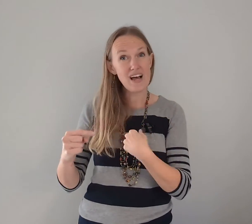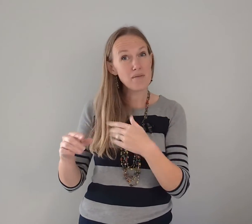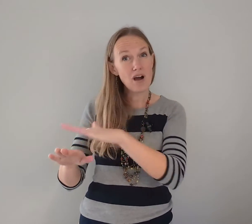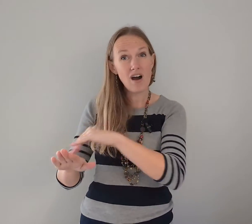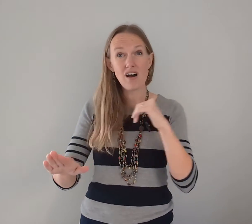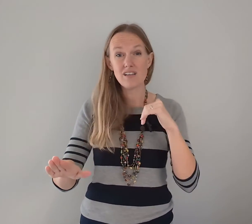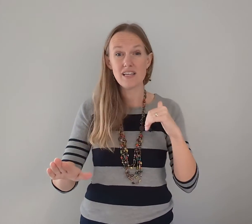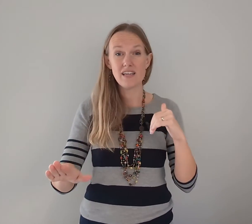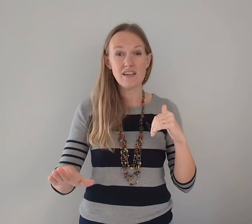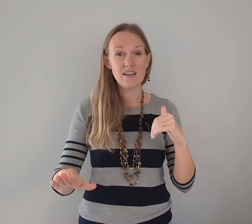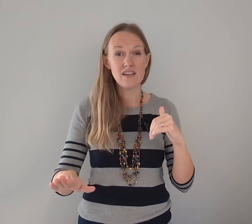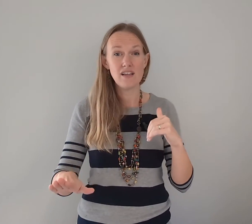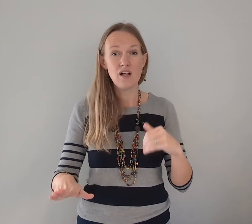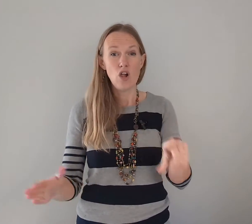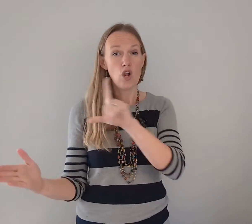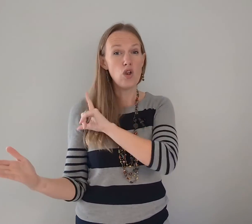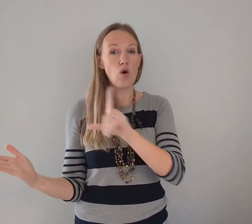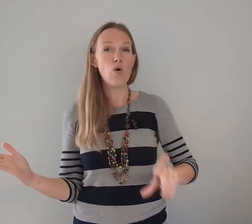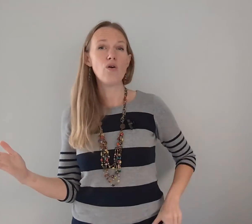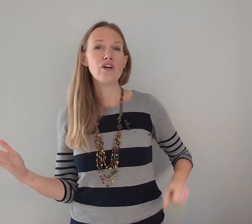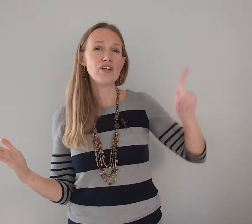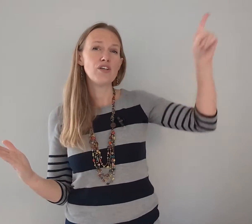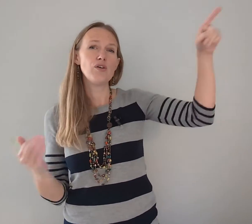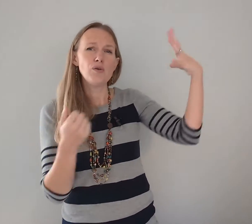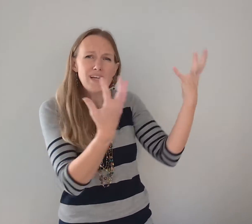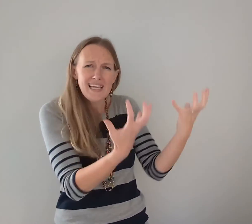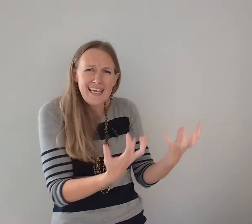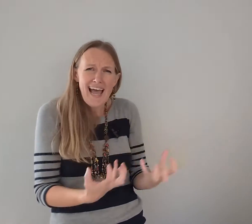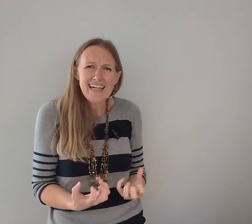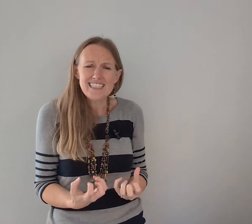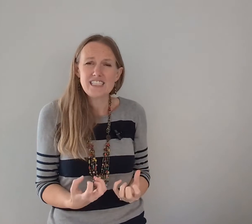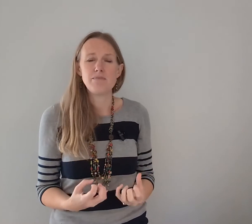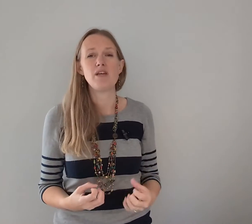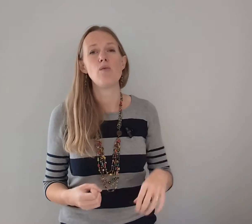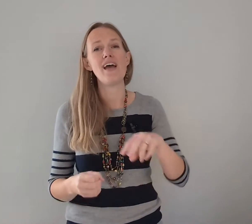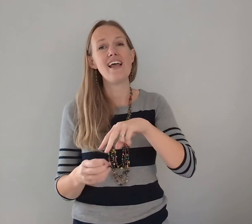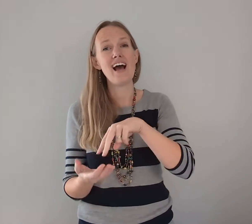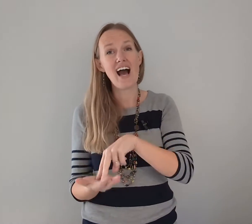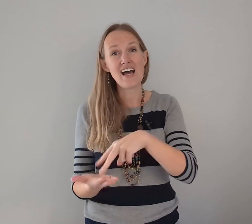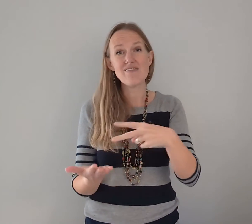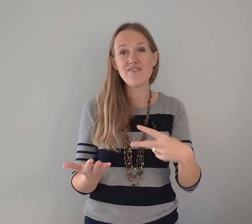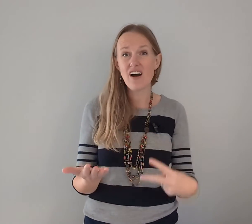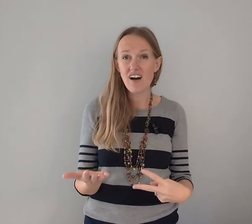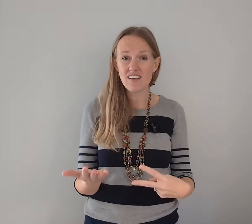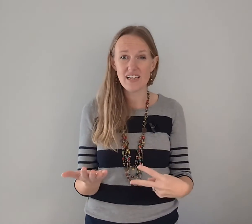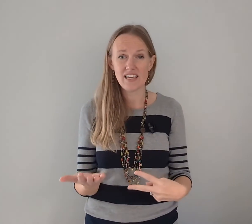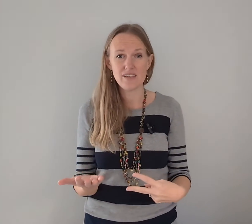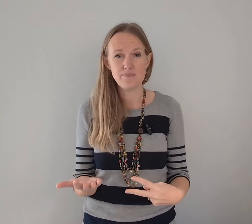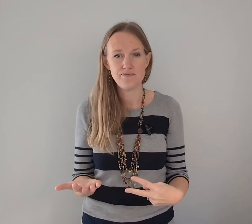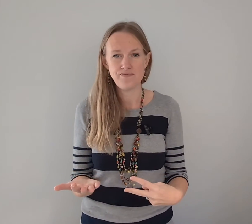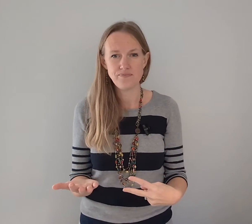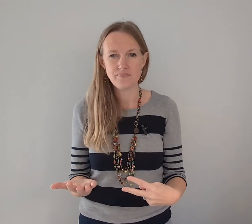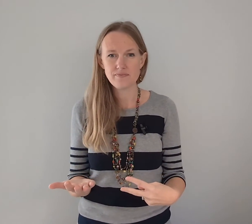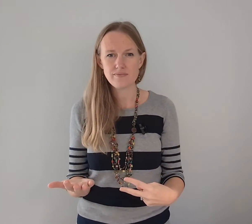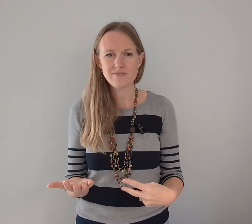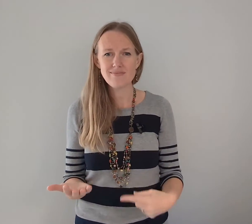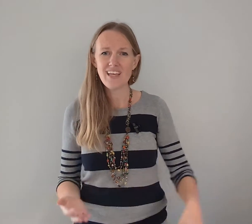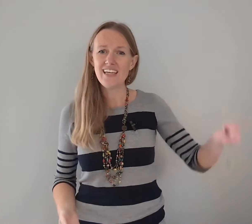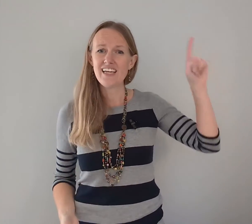I'm calling. Lord, you catch me when I'm falling. And